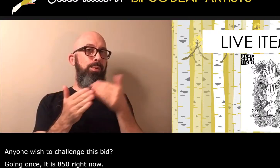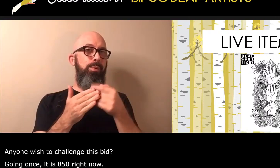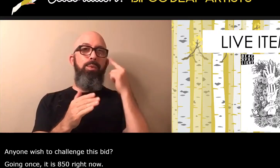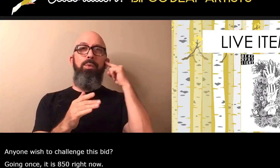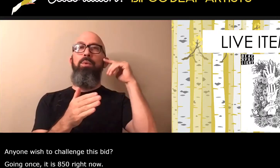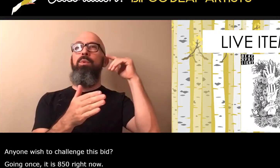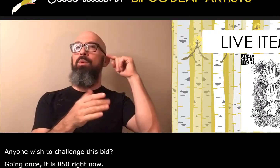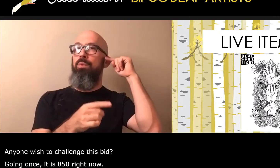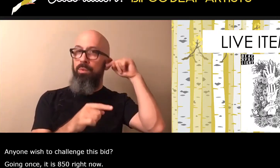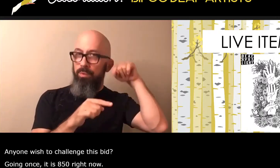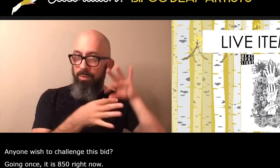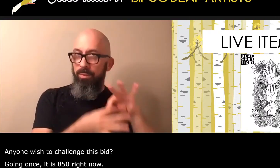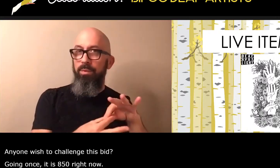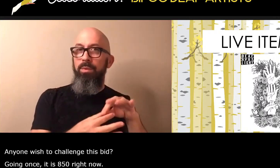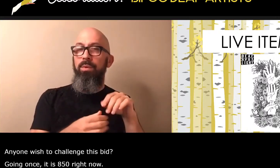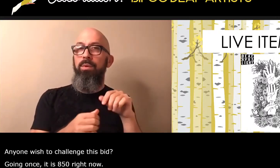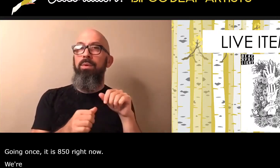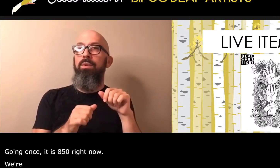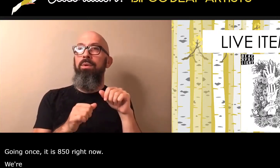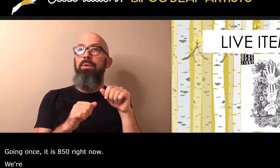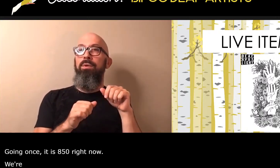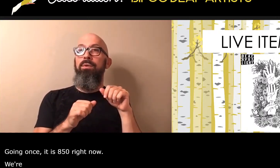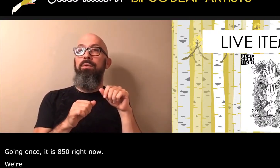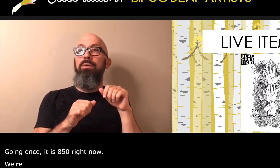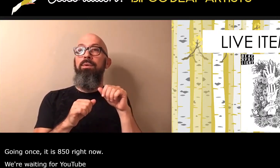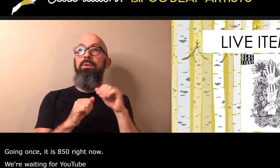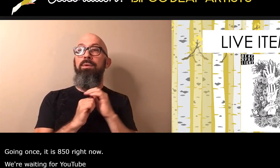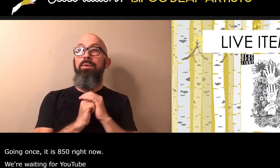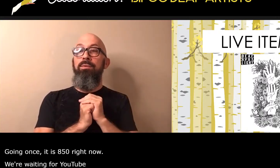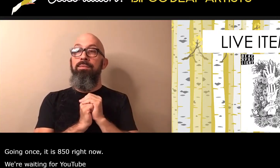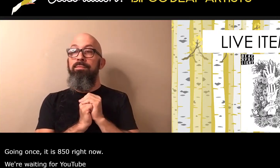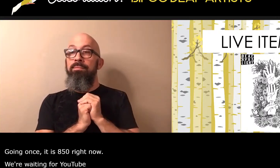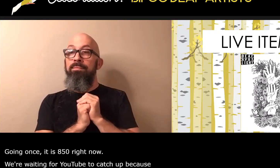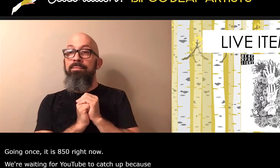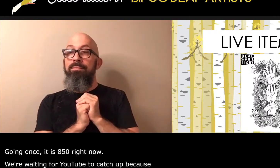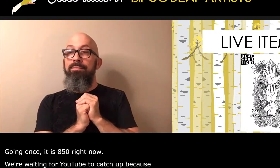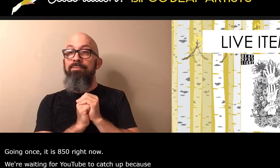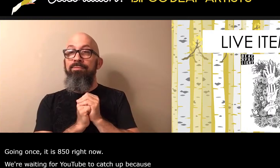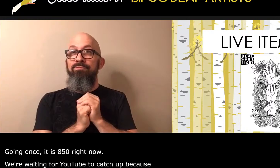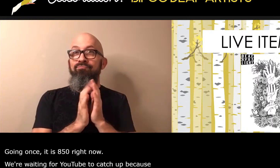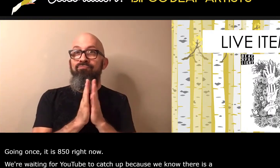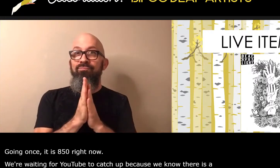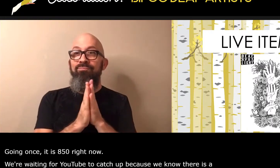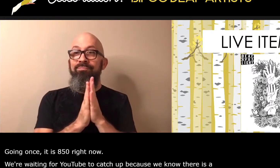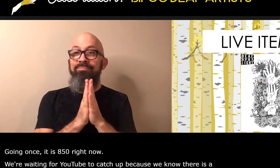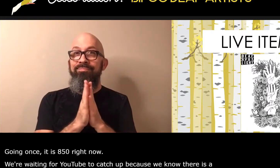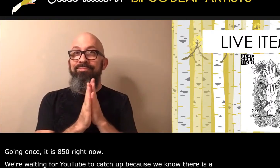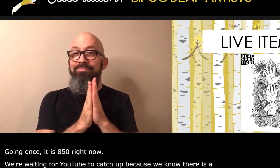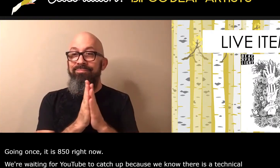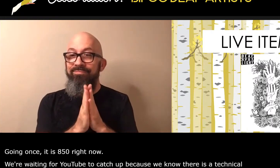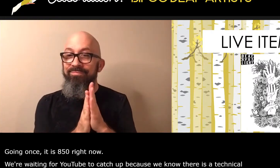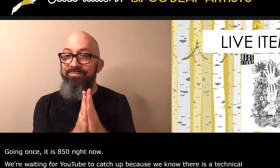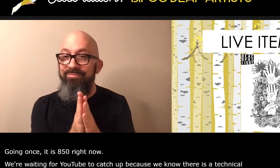We're waiting for YouTube to catch up because we know there's a technical delay in the